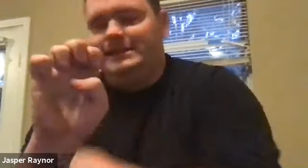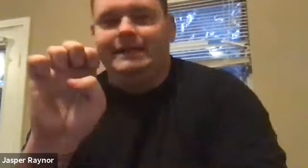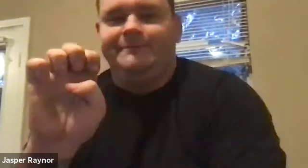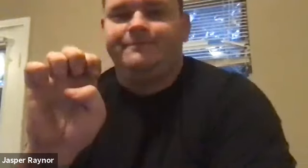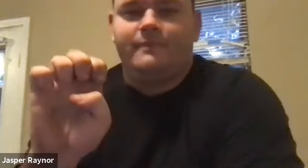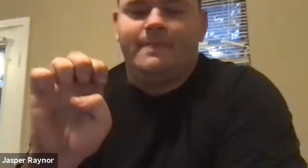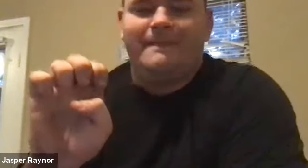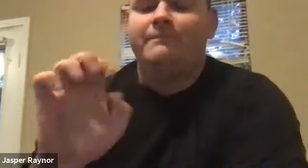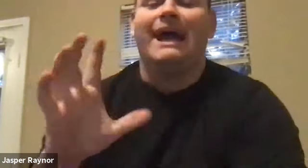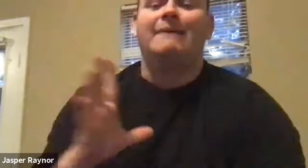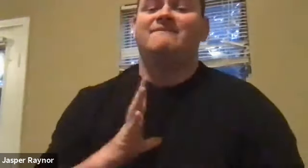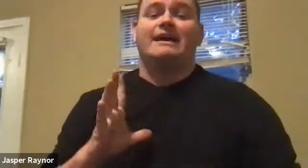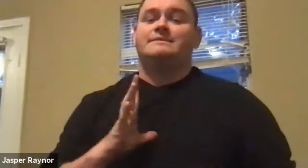E. I'm fine.